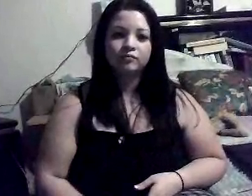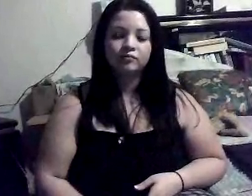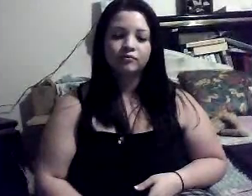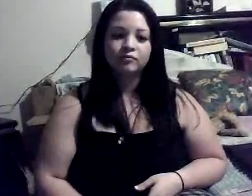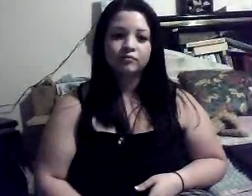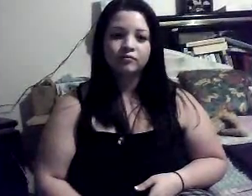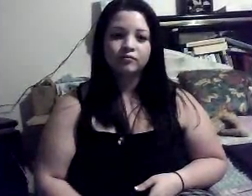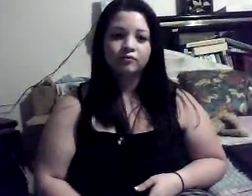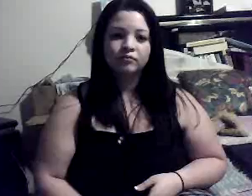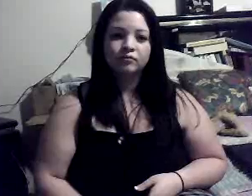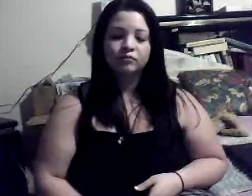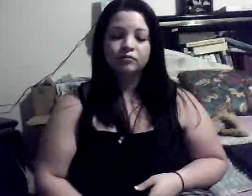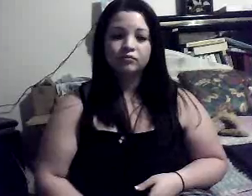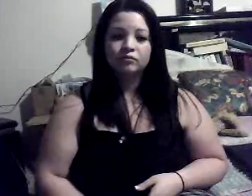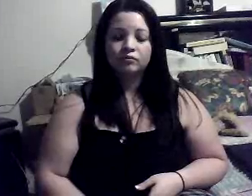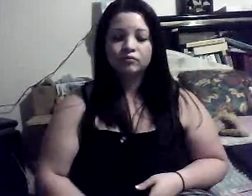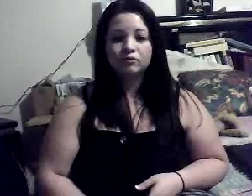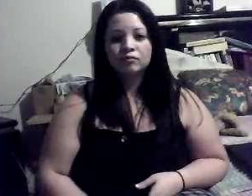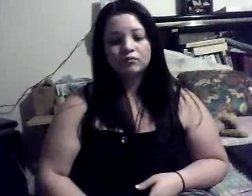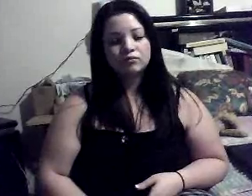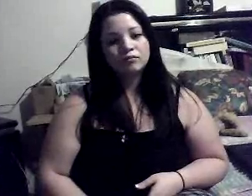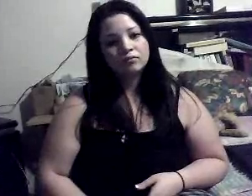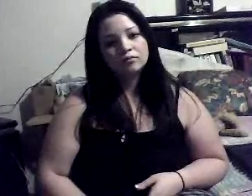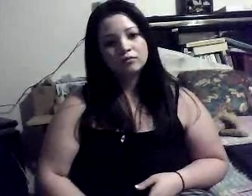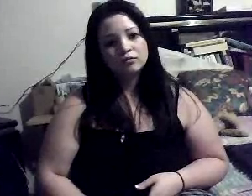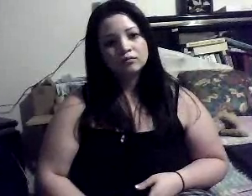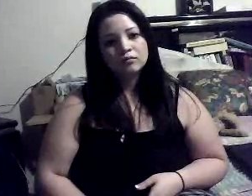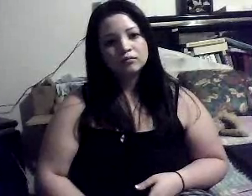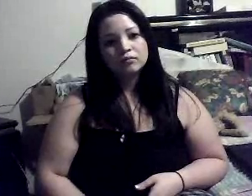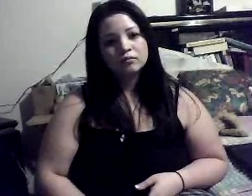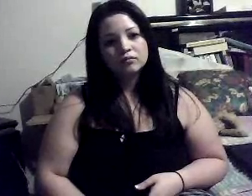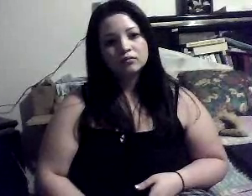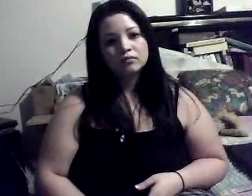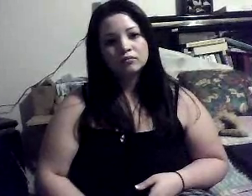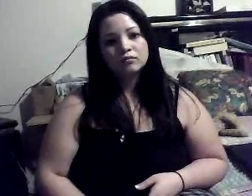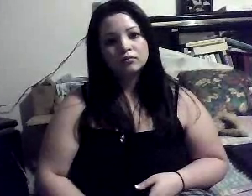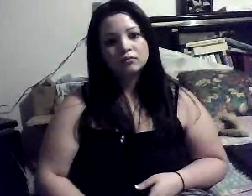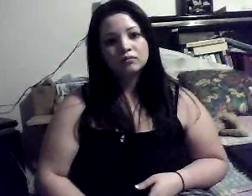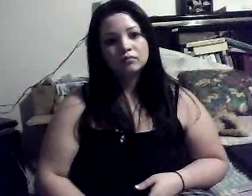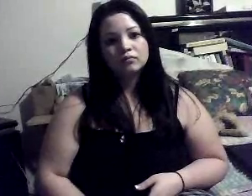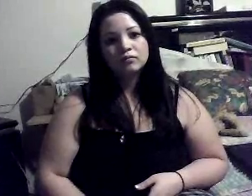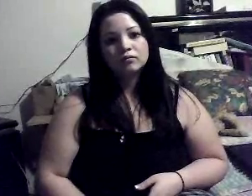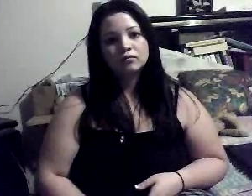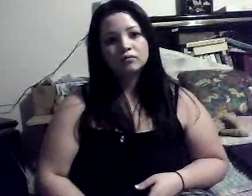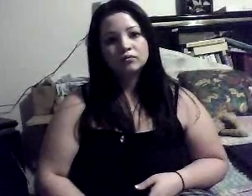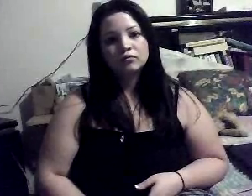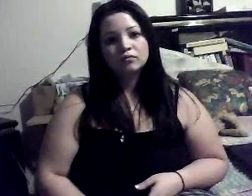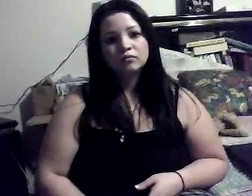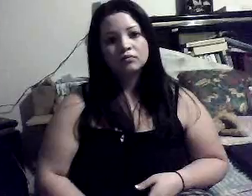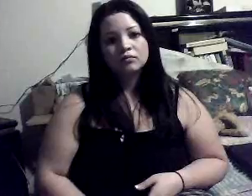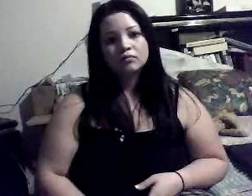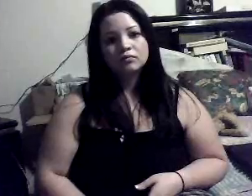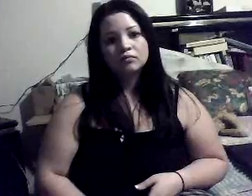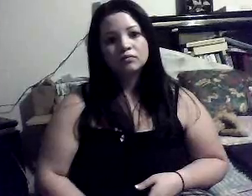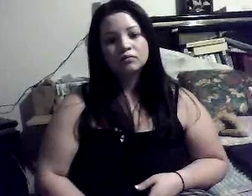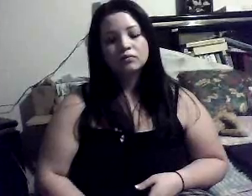In fact, you will also find a beautiful Welsh dresser there with many, many pieces of blue and white china.